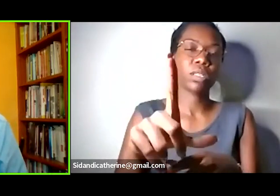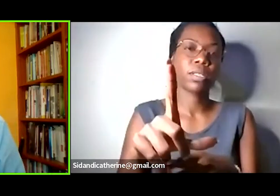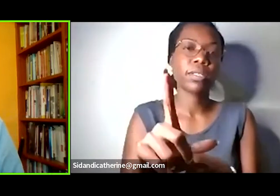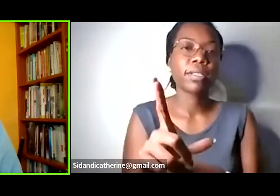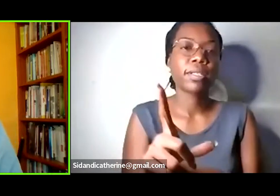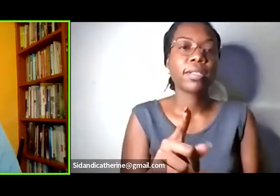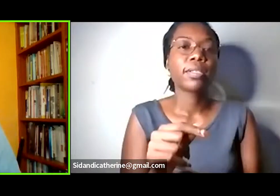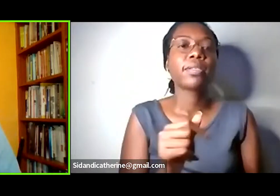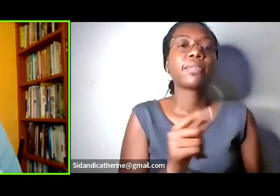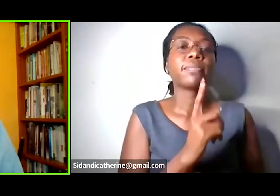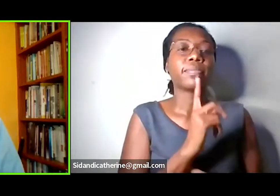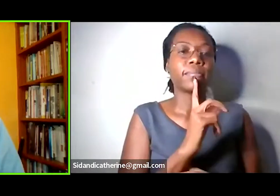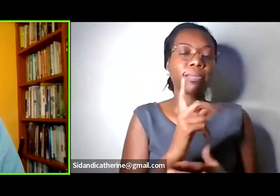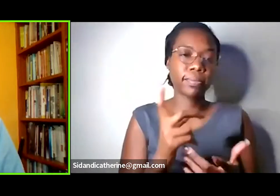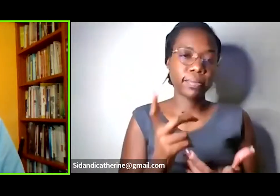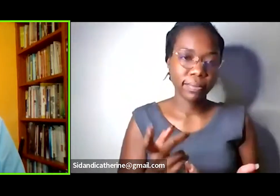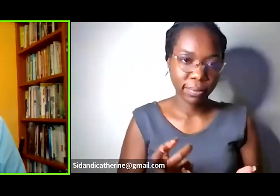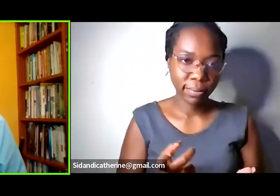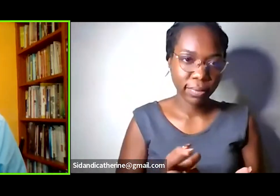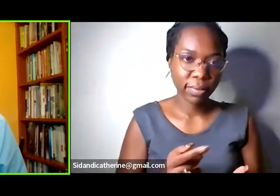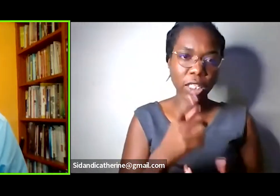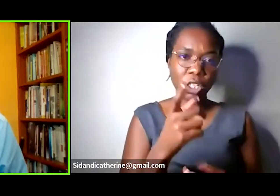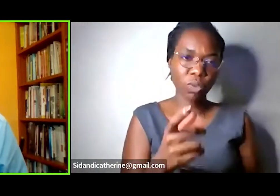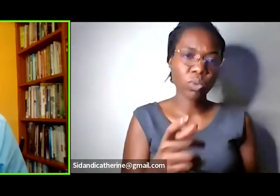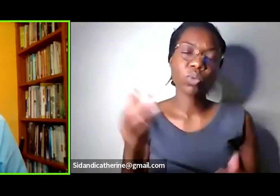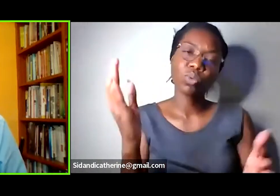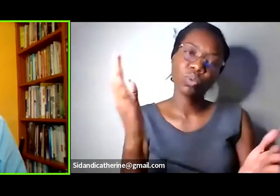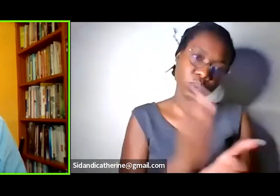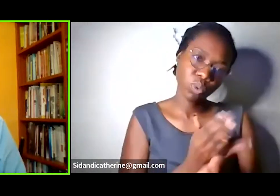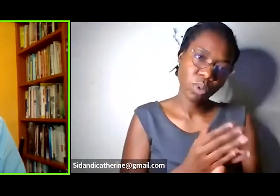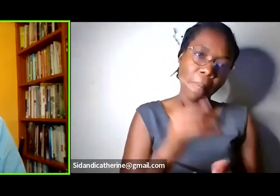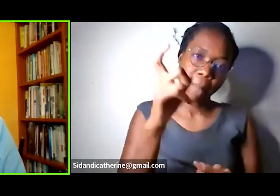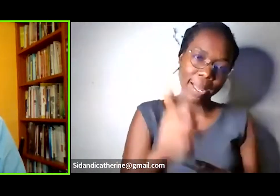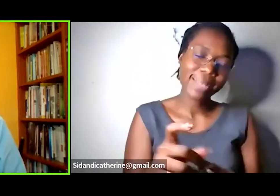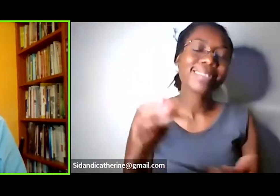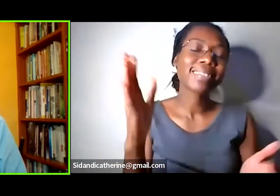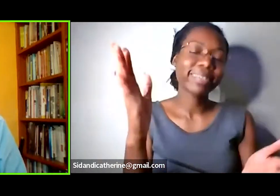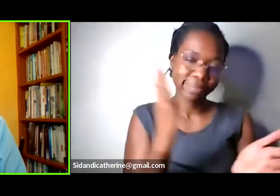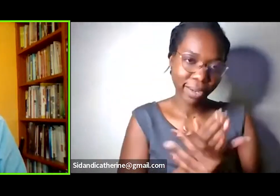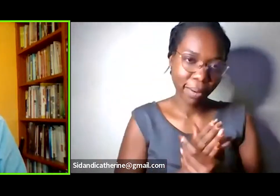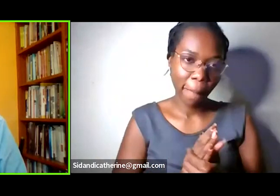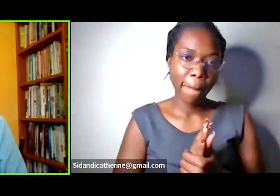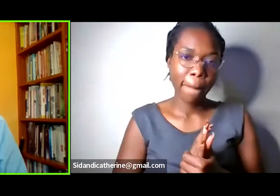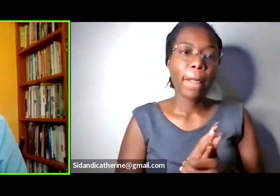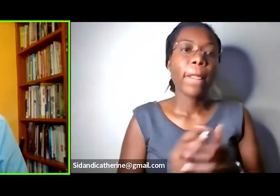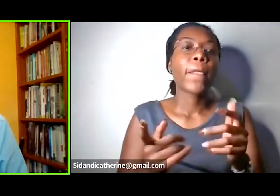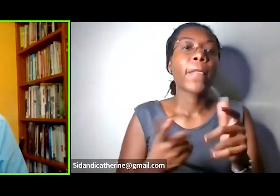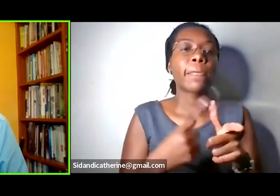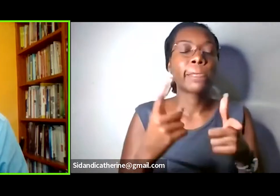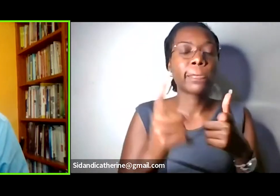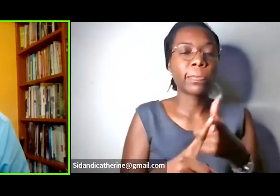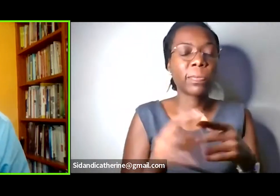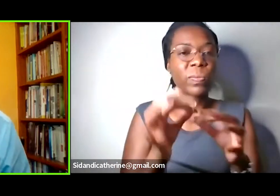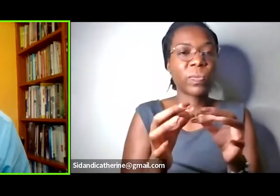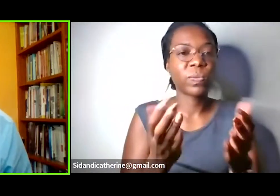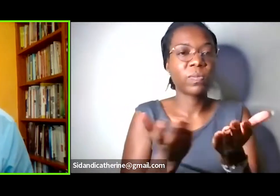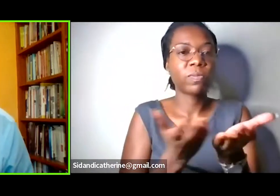summary, you woo them with specificity, calling by name, okay? You wow